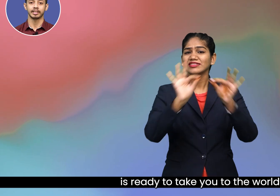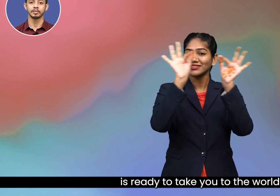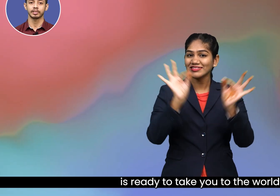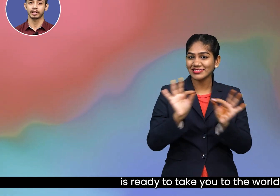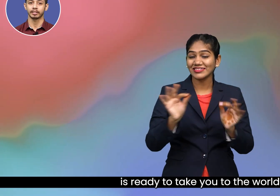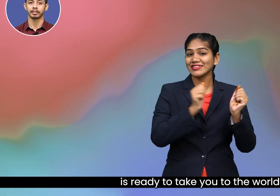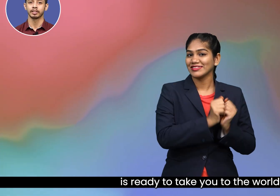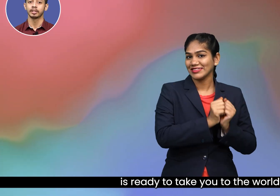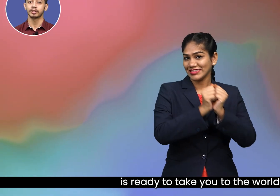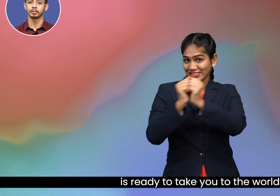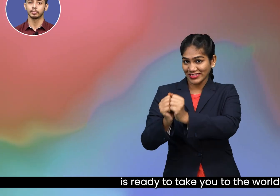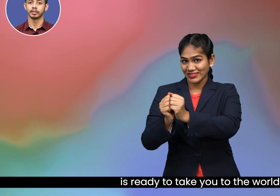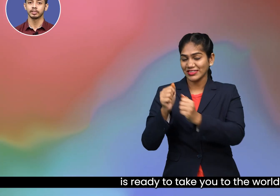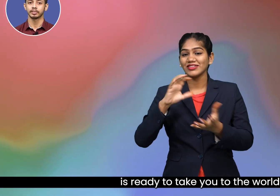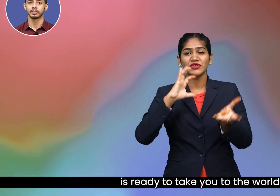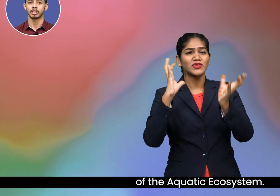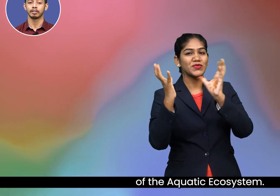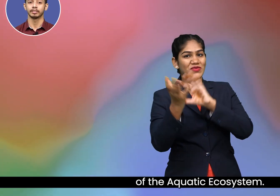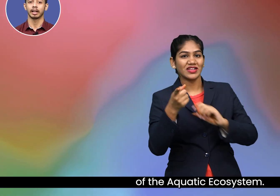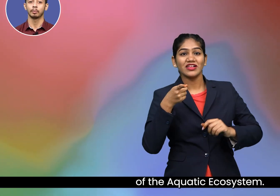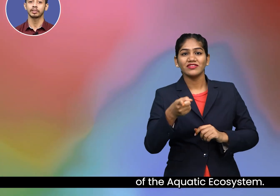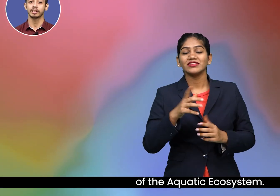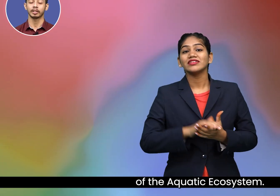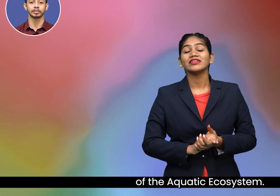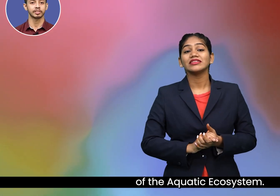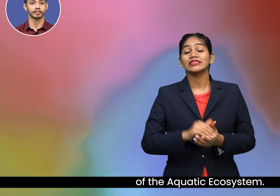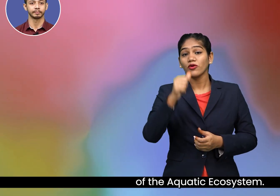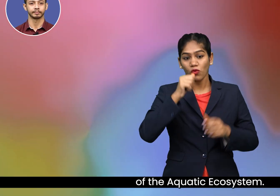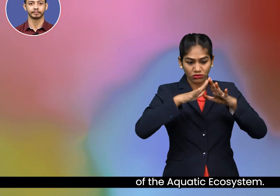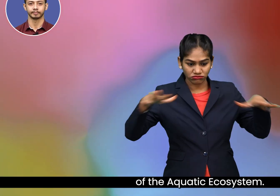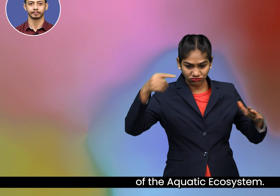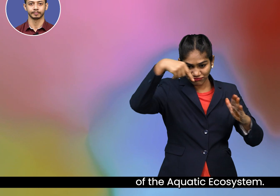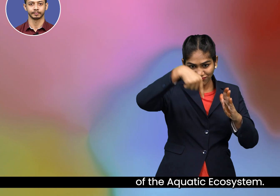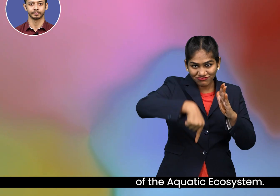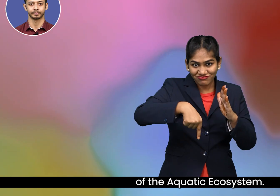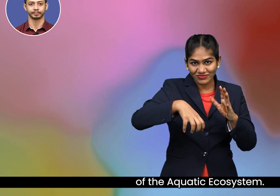is ready to take you to the world of the aquatic ecosystem.